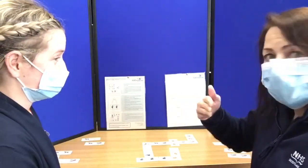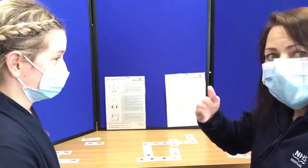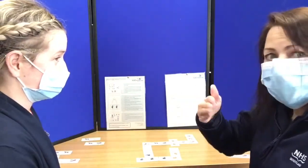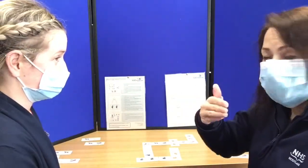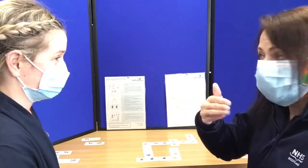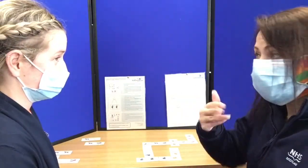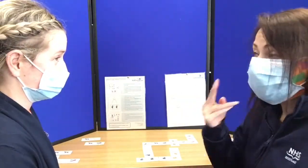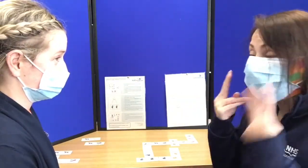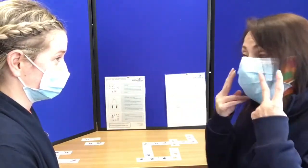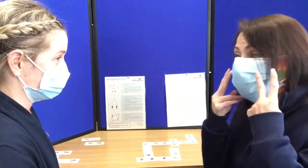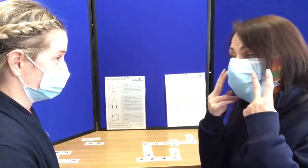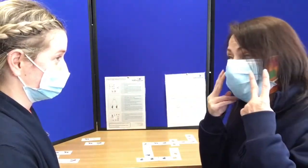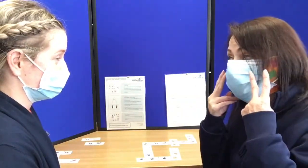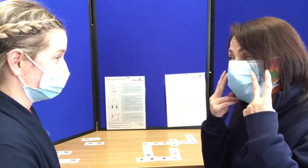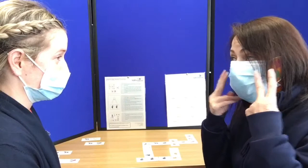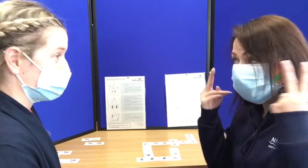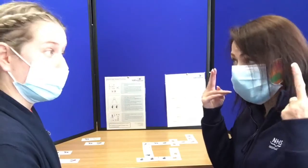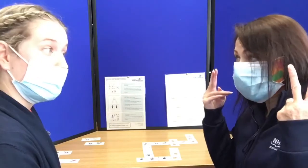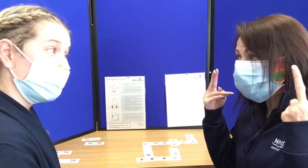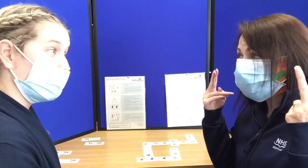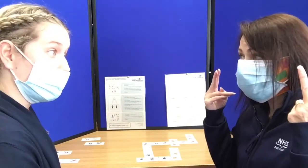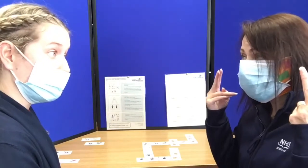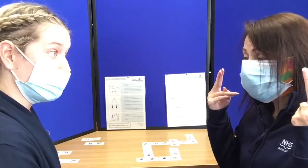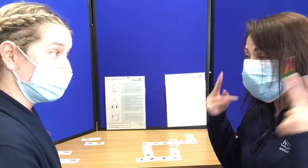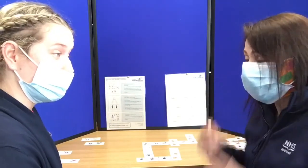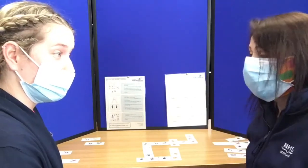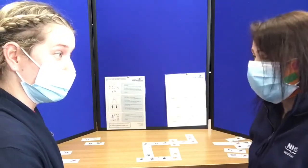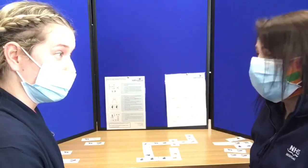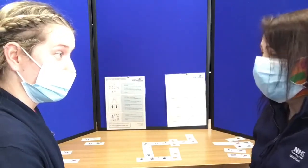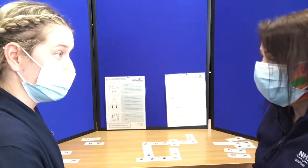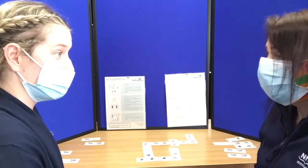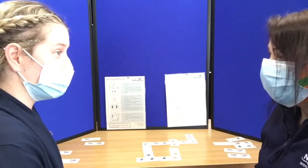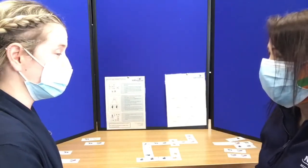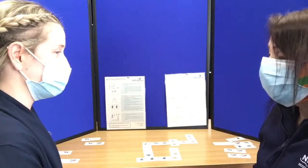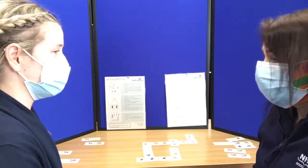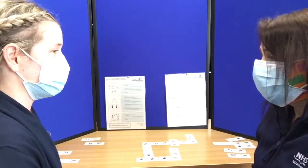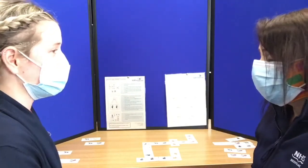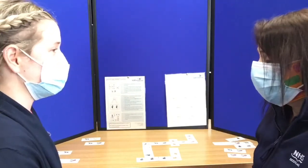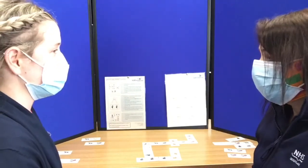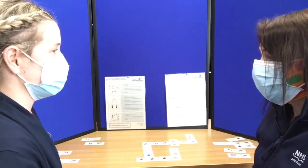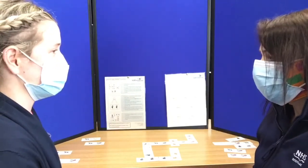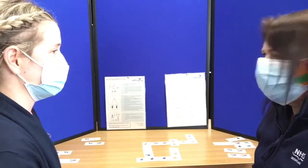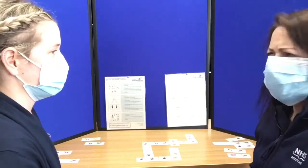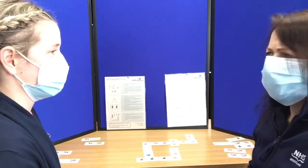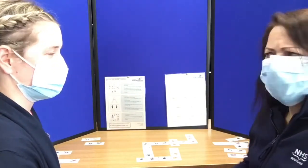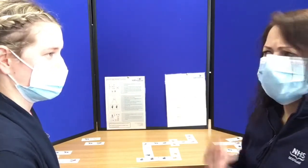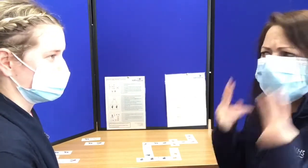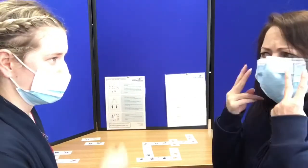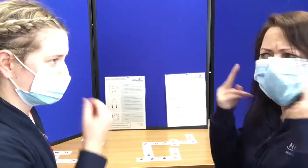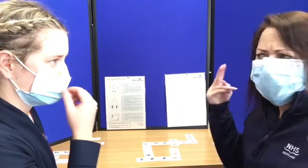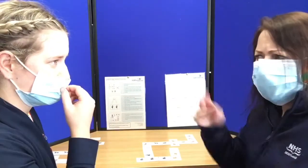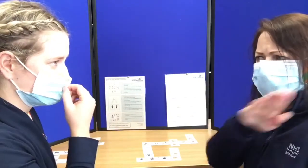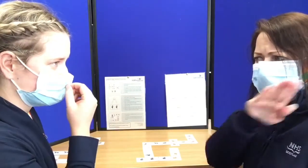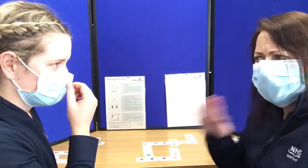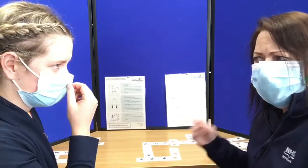fish and I've got cats. Oh, Yeah, goodness gracious. Yes. but the cats don't eat the